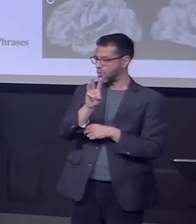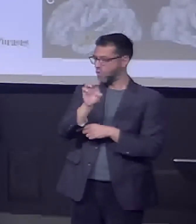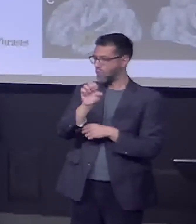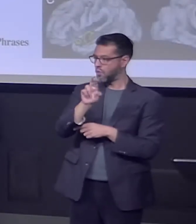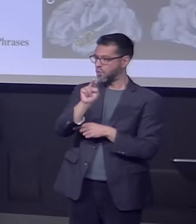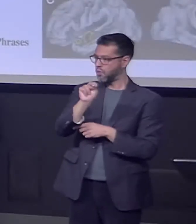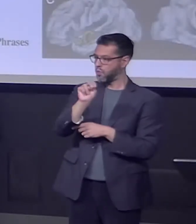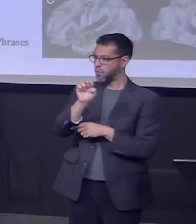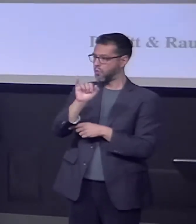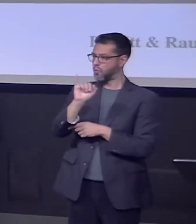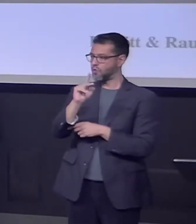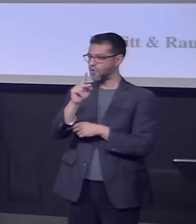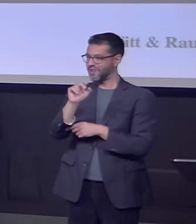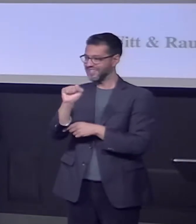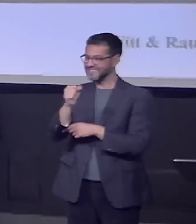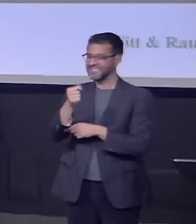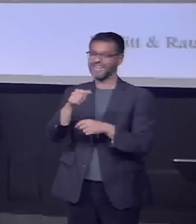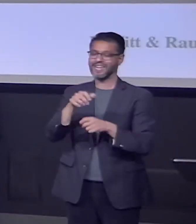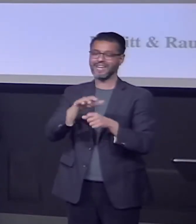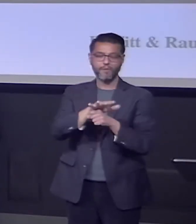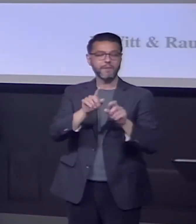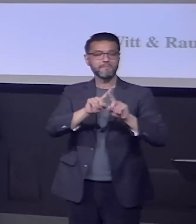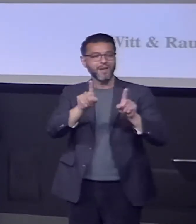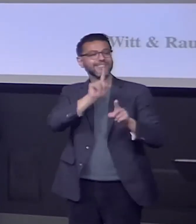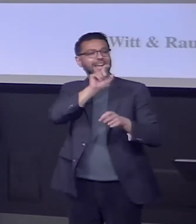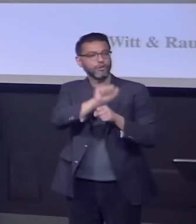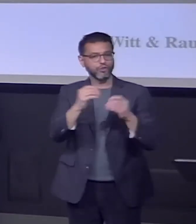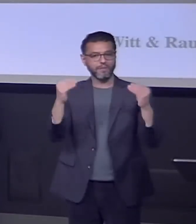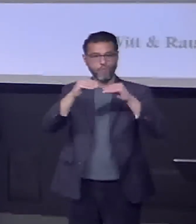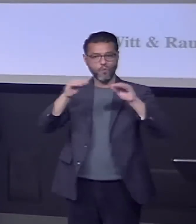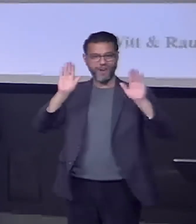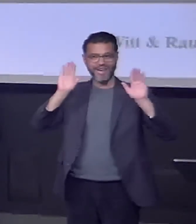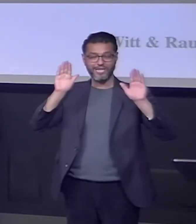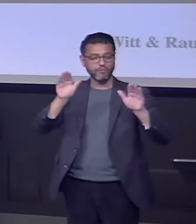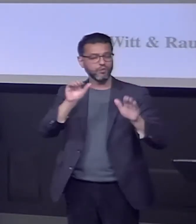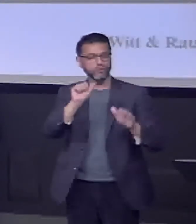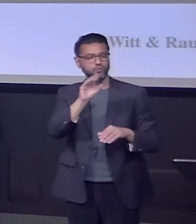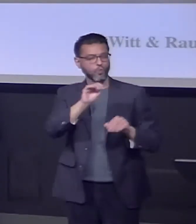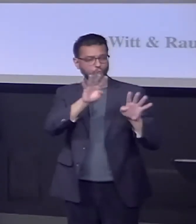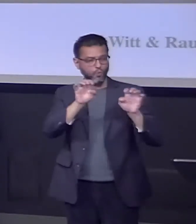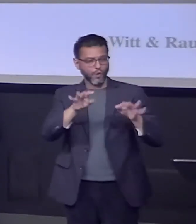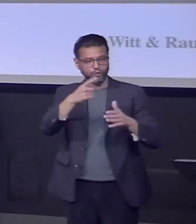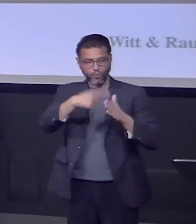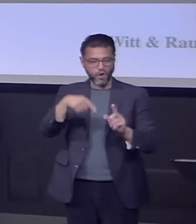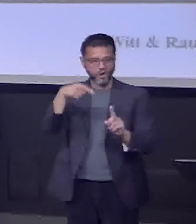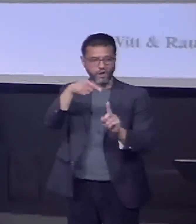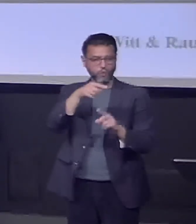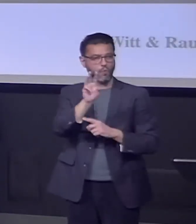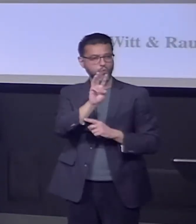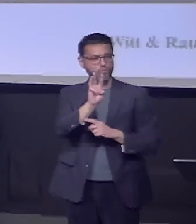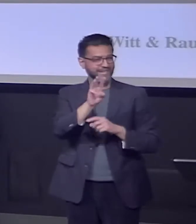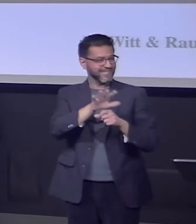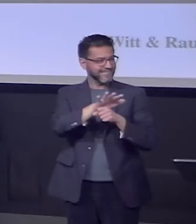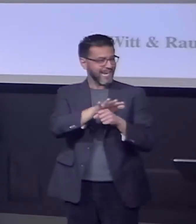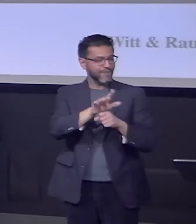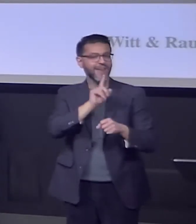anterior. And so, so what is Wernicke's area actually doing? It's not